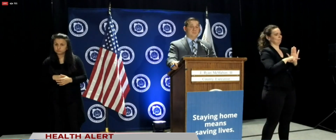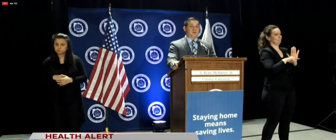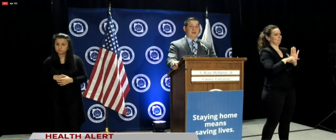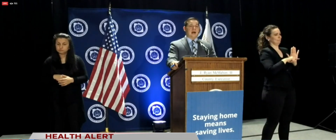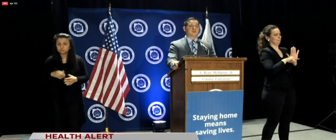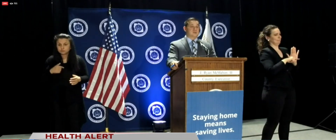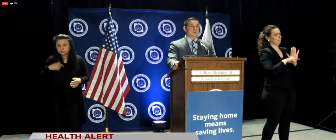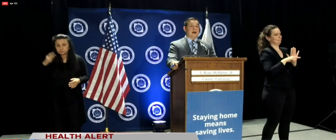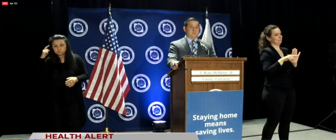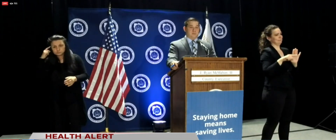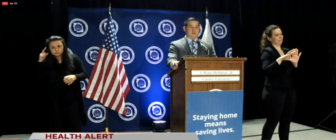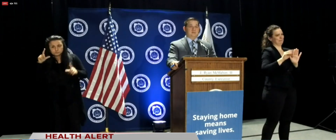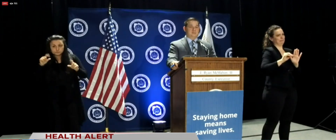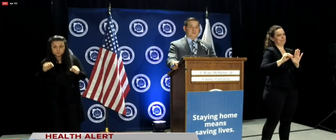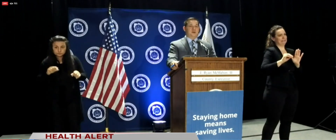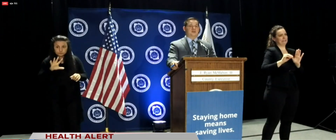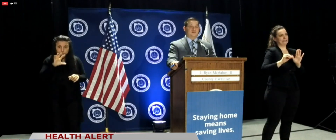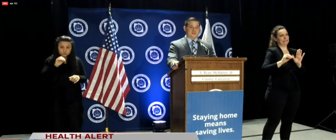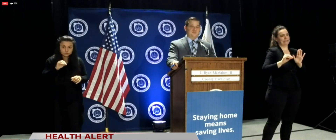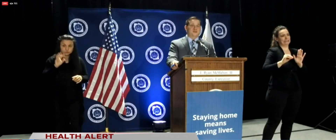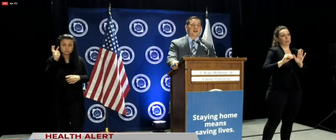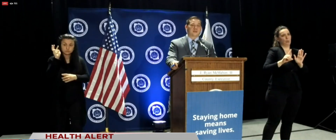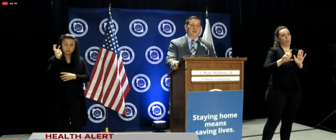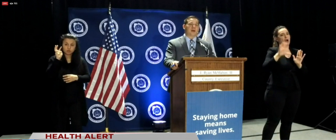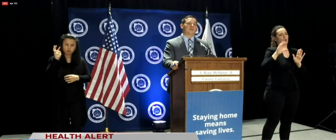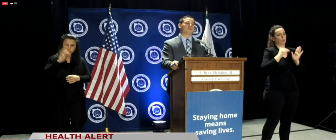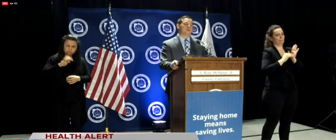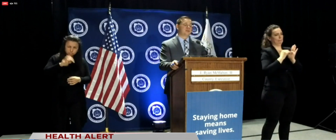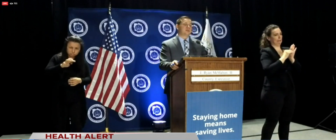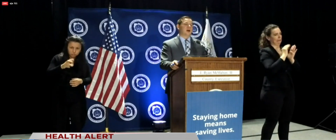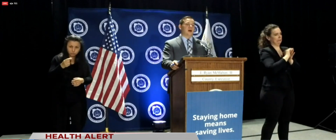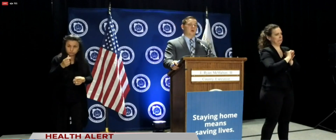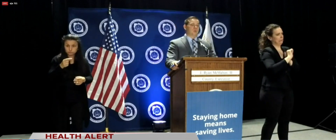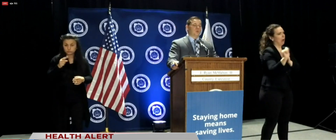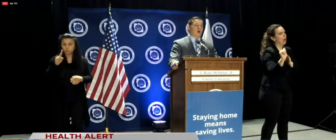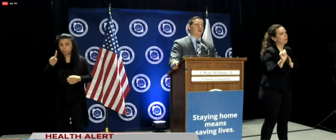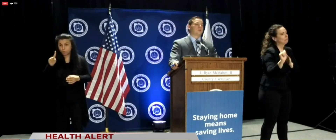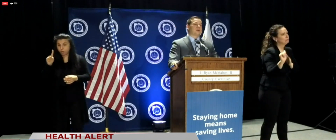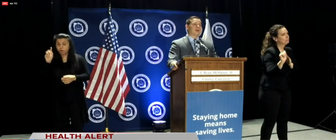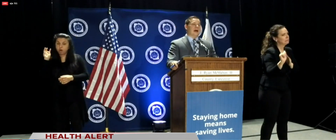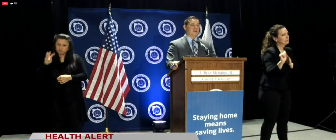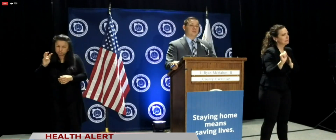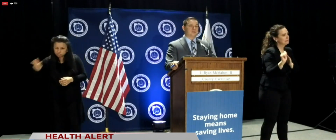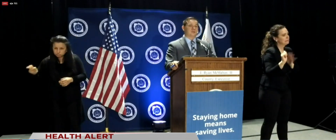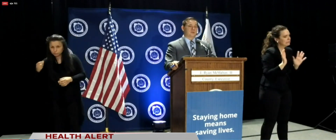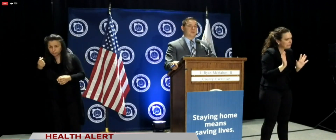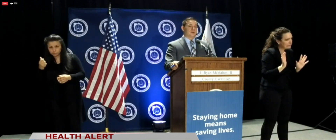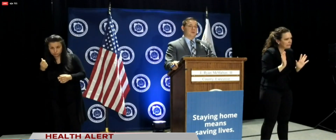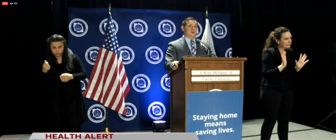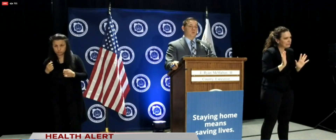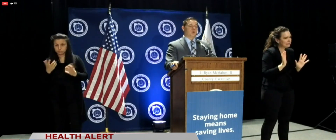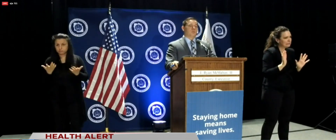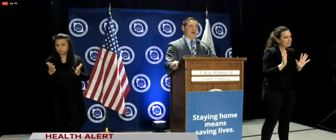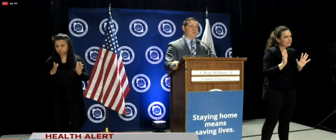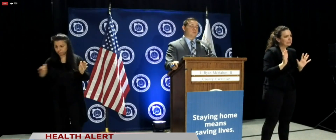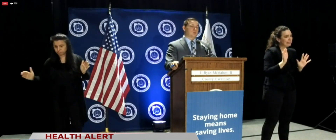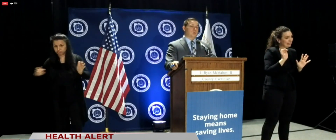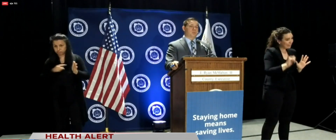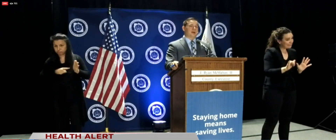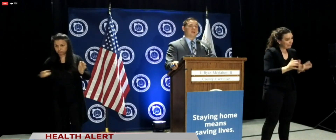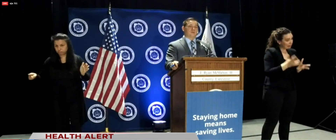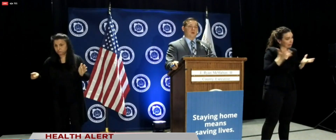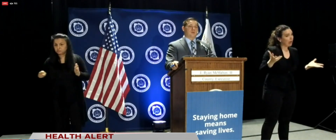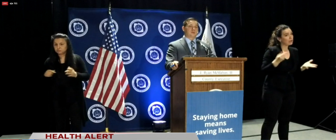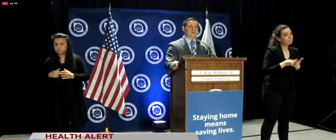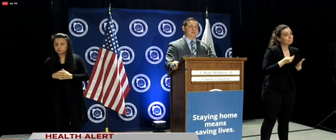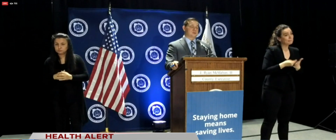$50 million is a lot of money to try to figure out that problem. $100 million is a real problem. So we're